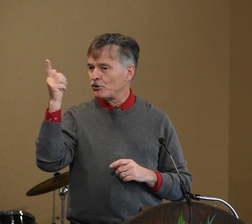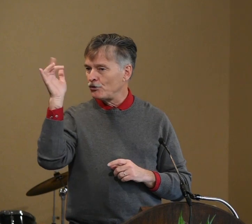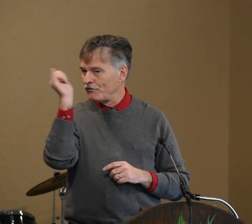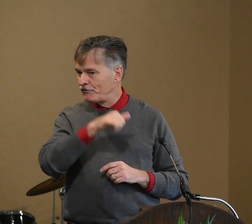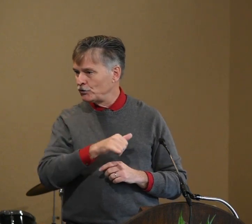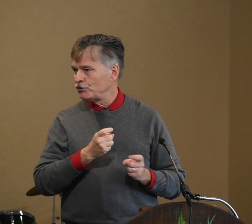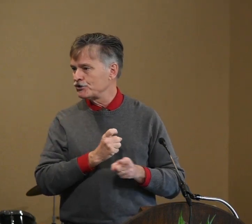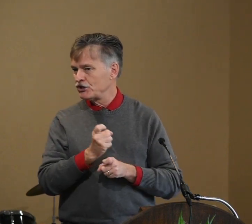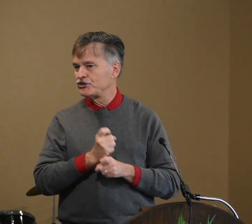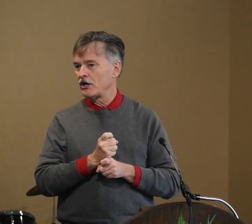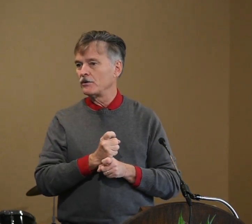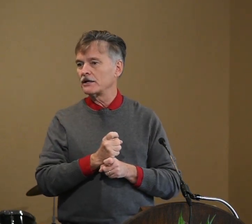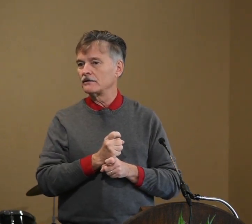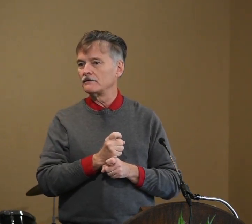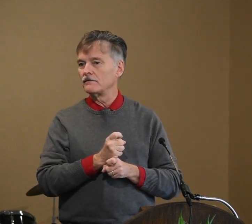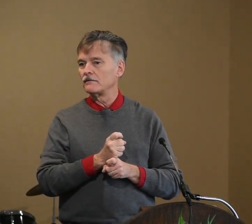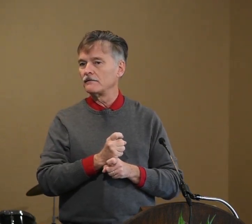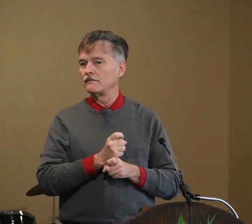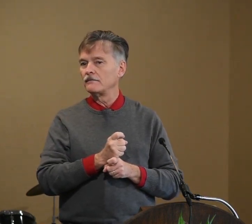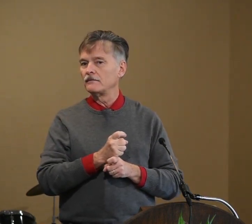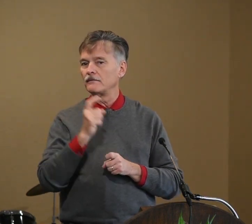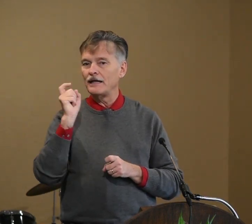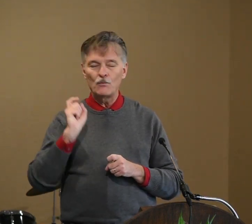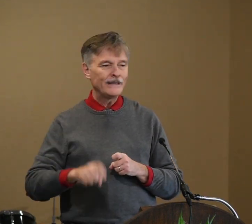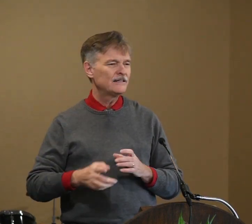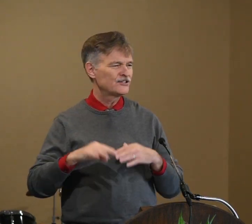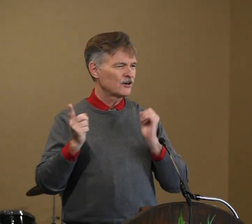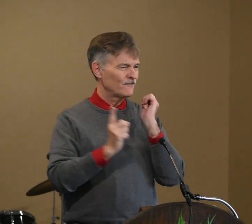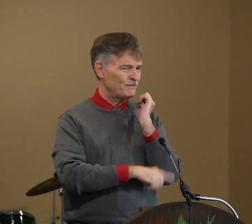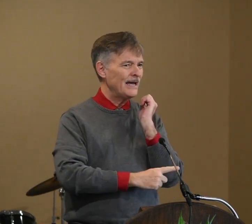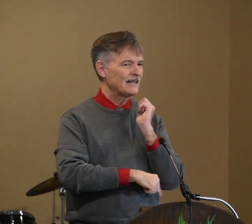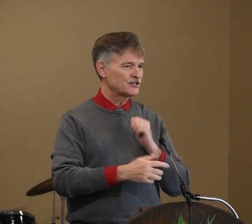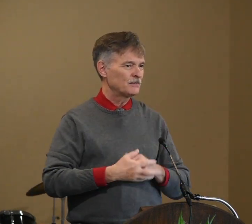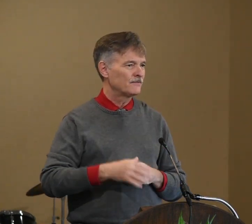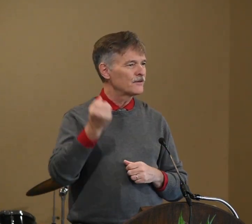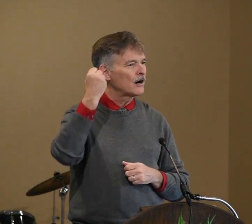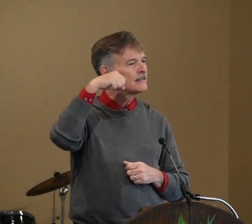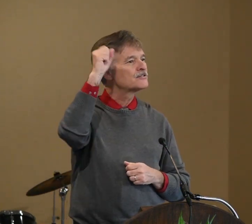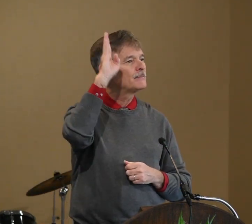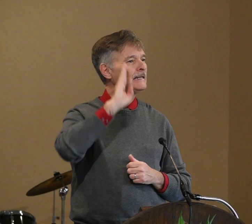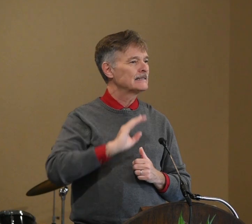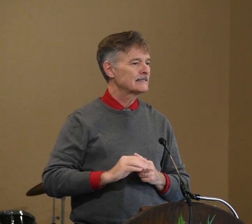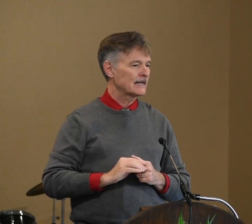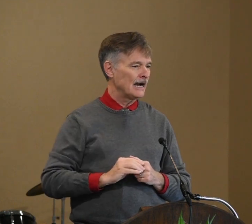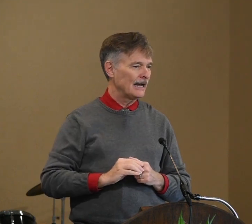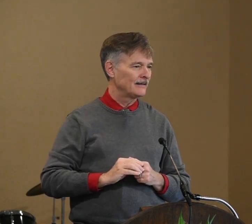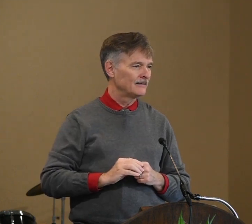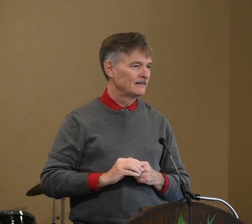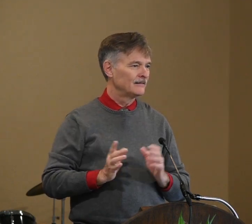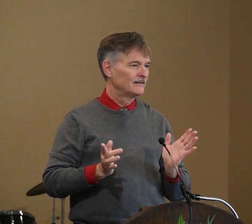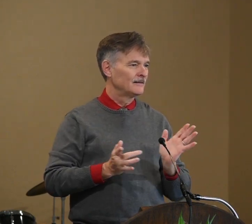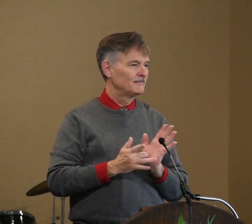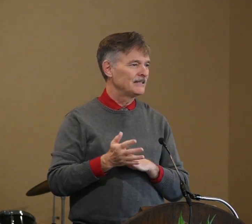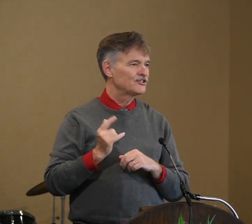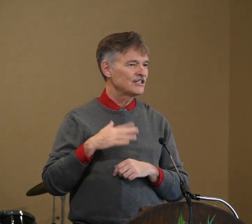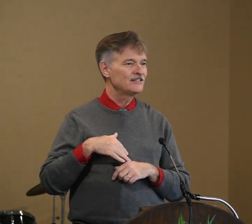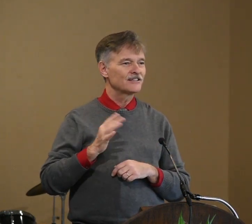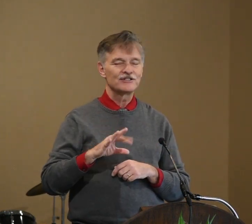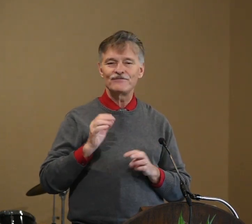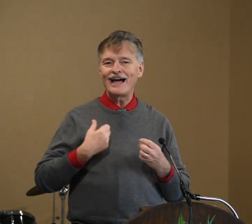April Fool's joke that we deserve punishment for our disobedience to God. But Jesus